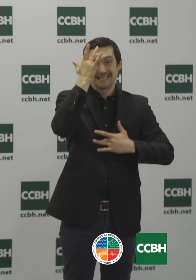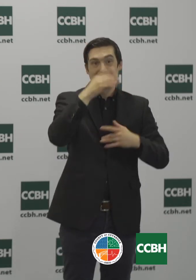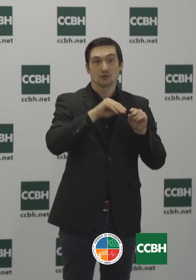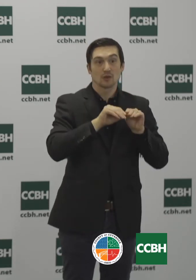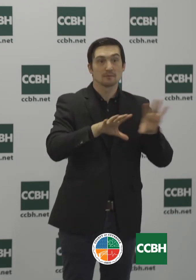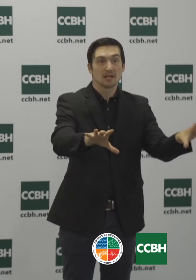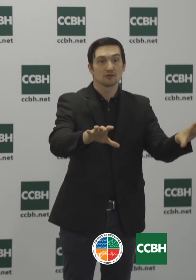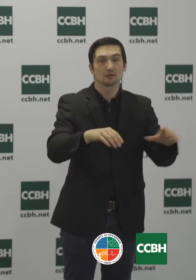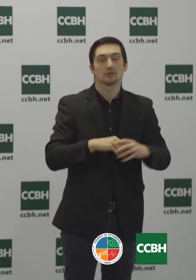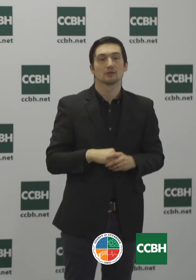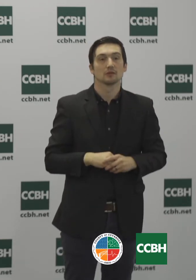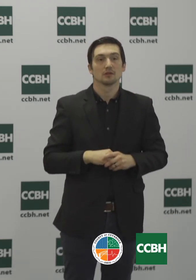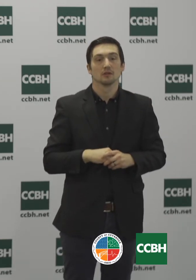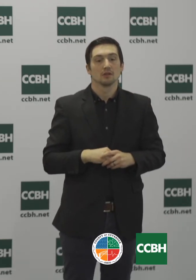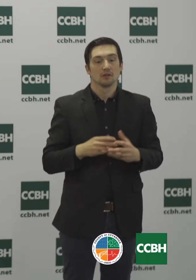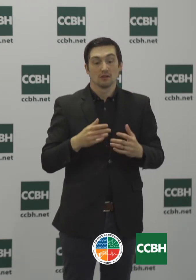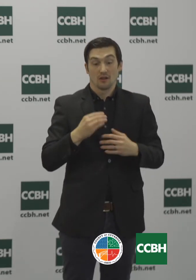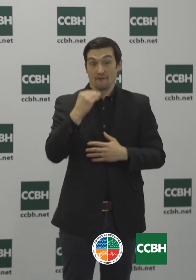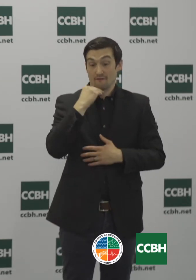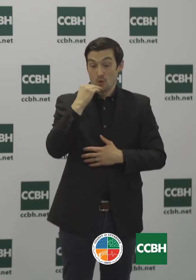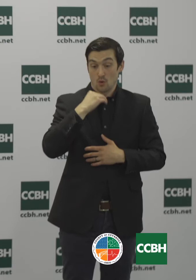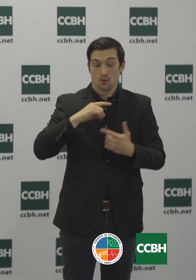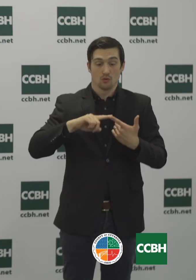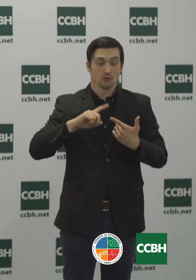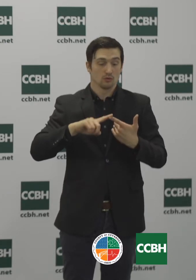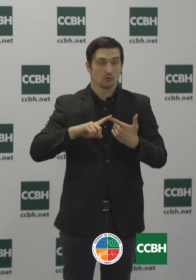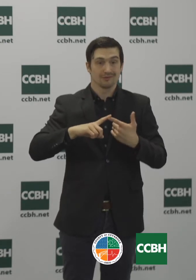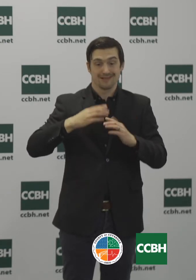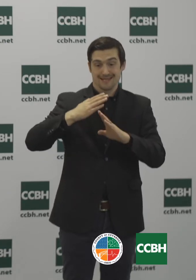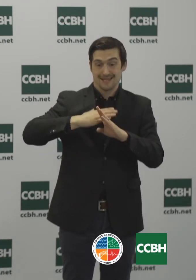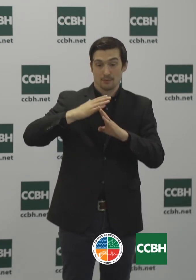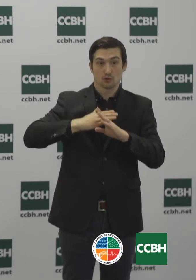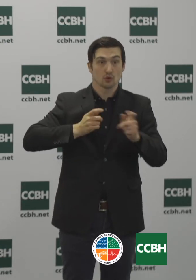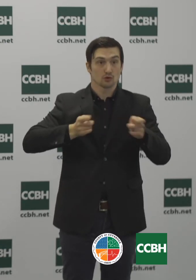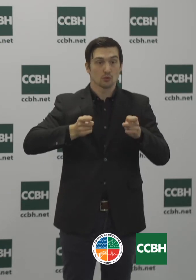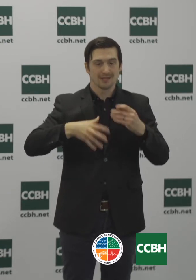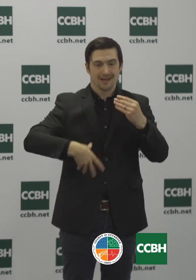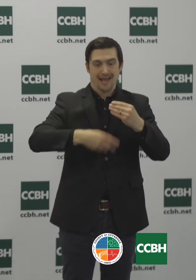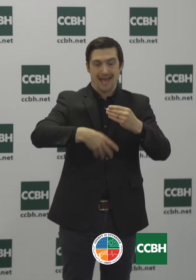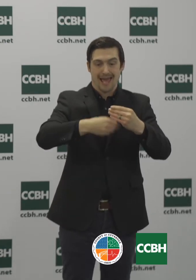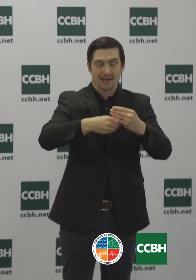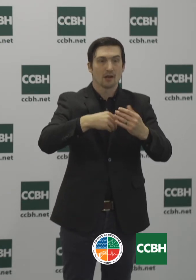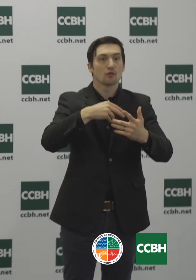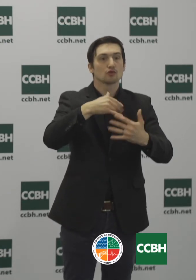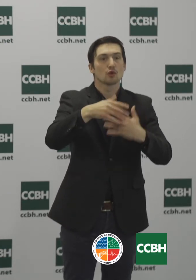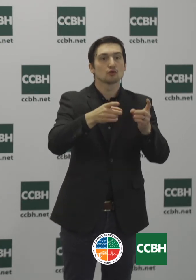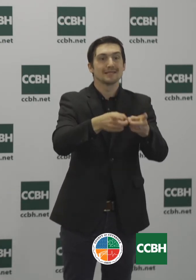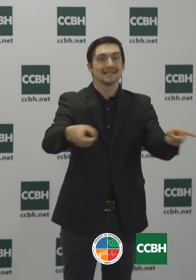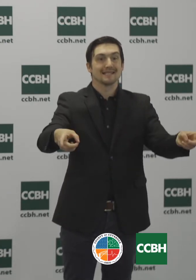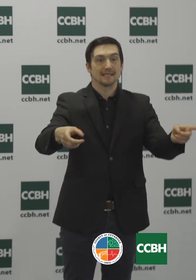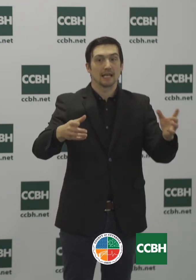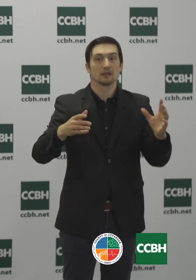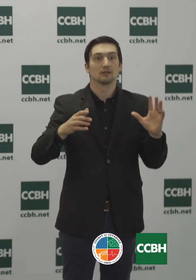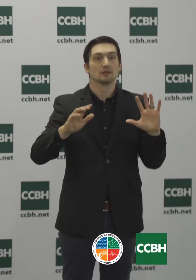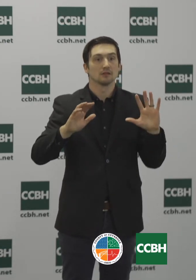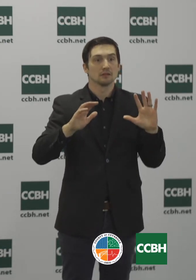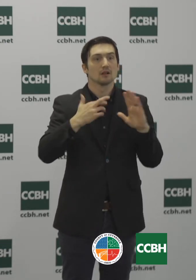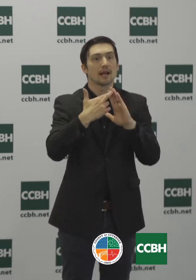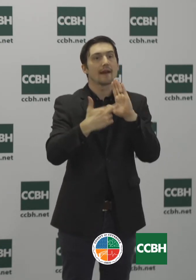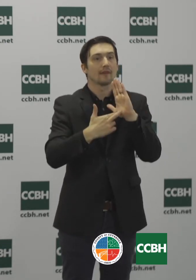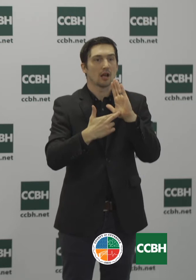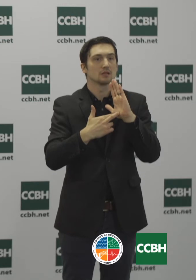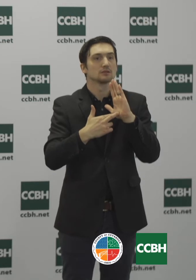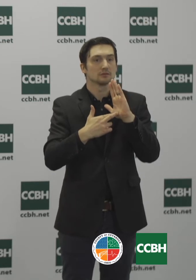to cross-contamination of food, temperature control. We need to add these social distancing guidelines as part of